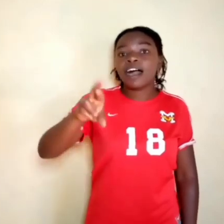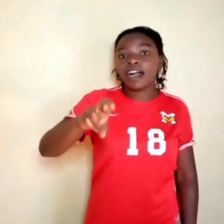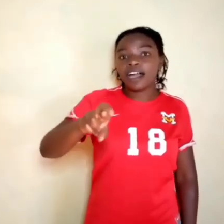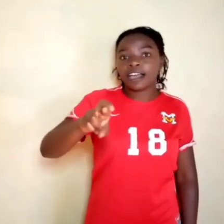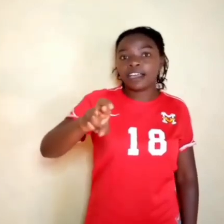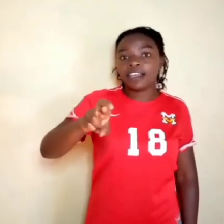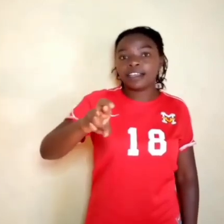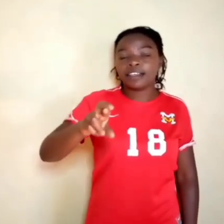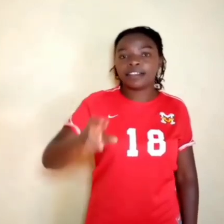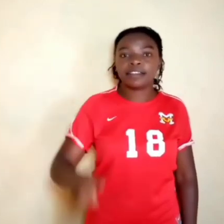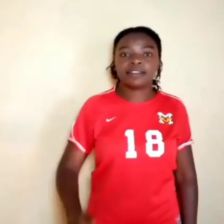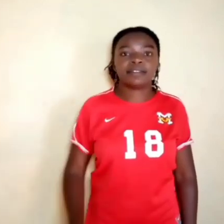her,